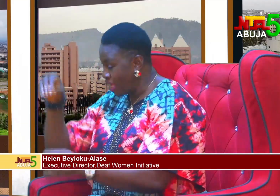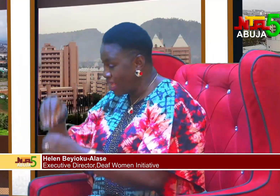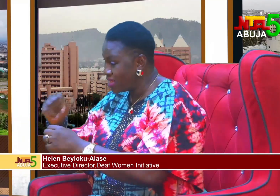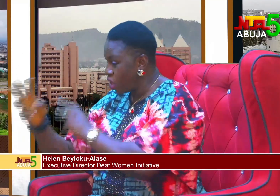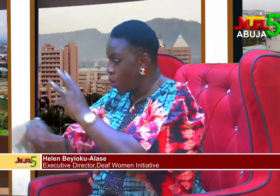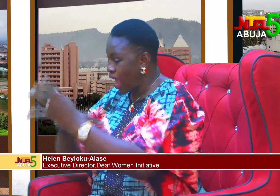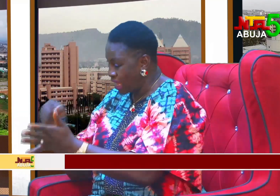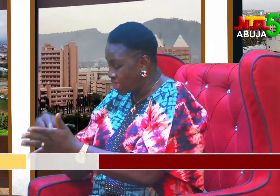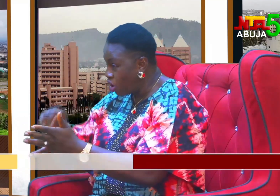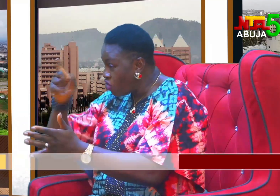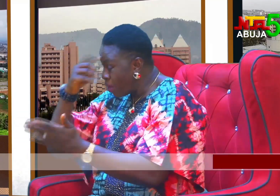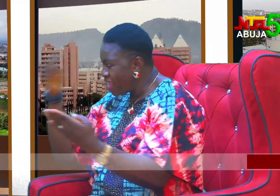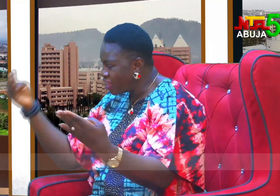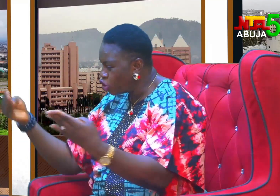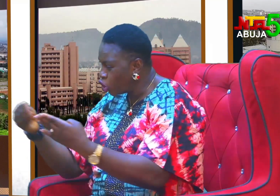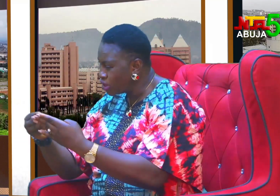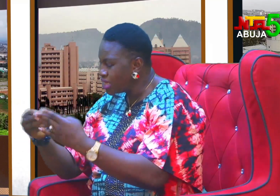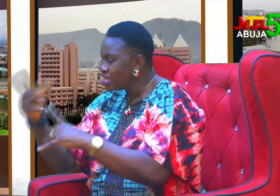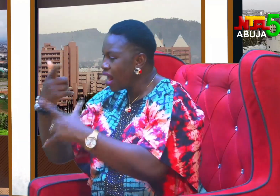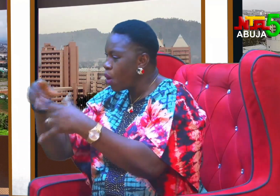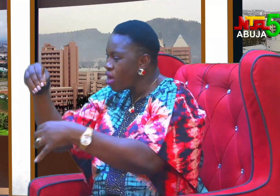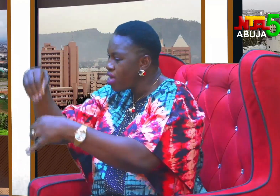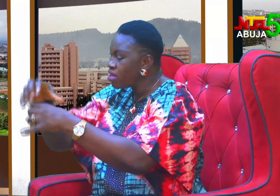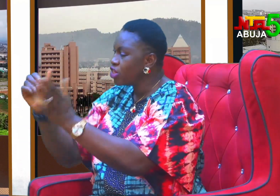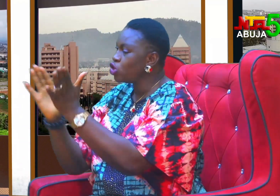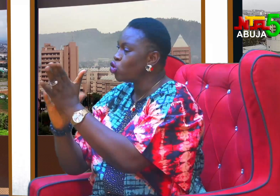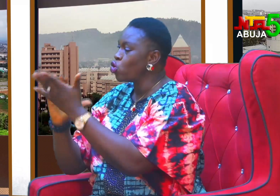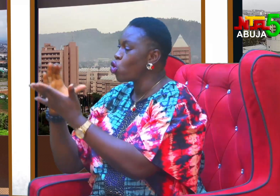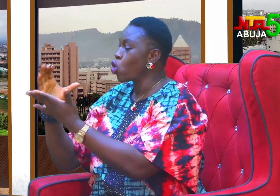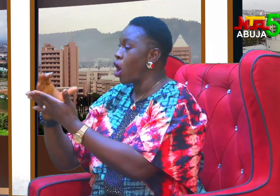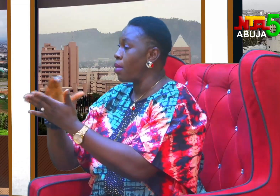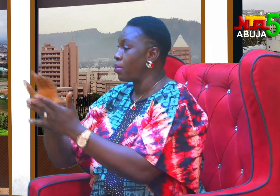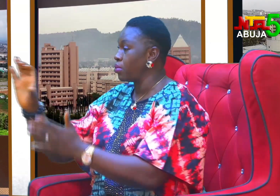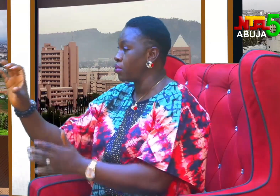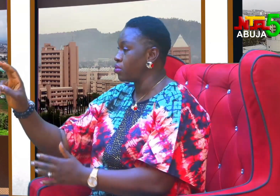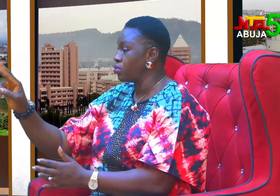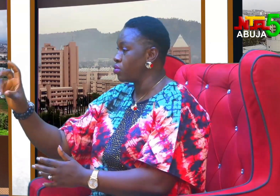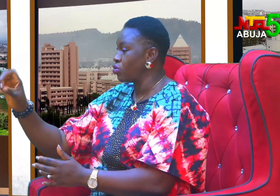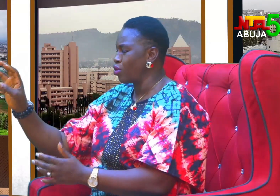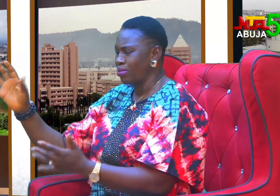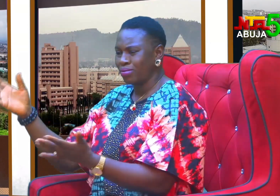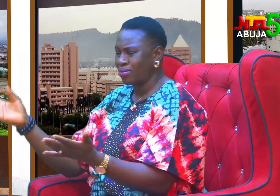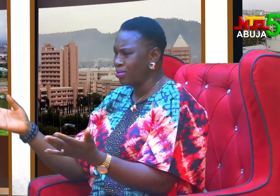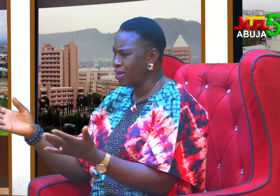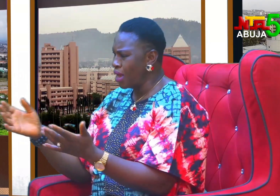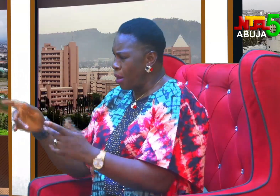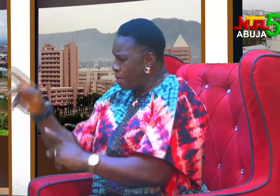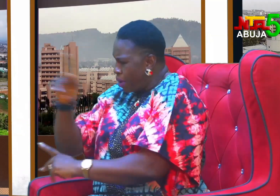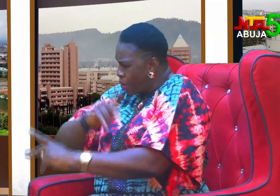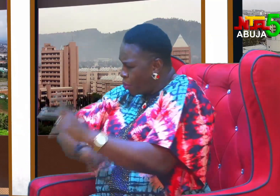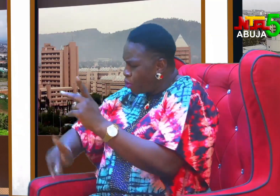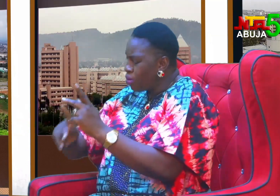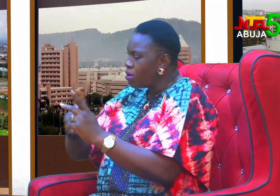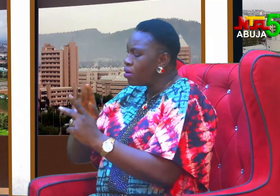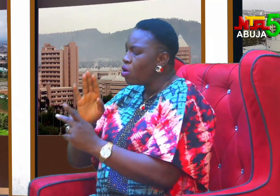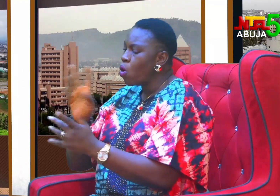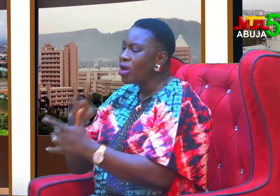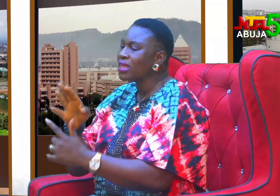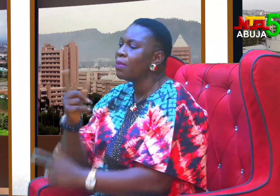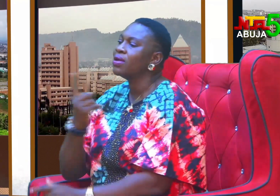language. If, for instance, I go to school and I learn sign language in primary school or add sign language in the curriculum, people would have to go